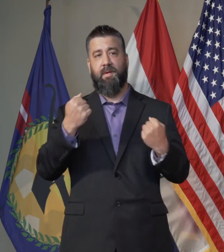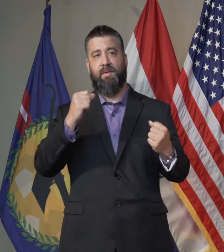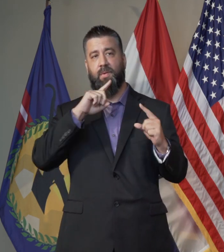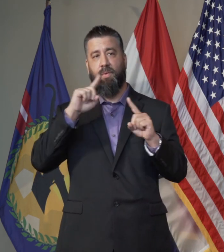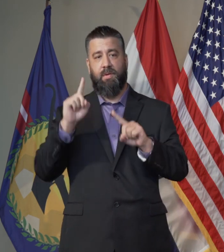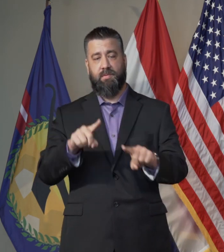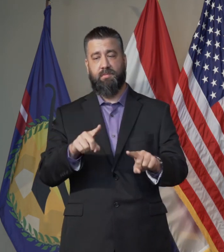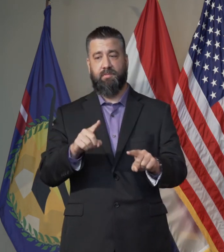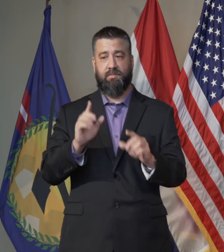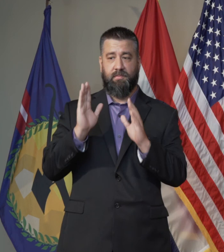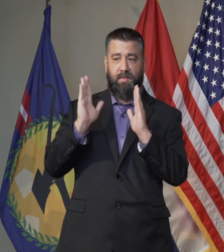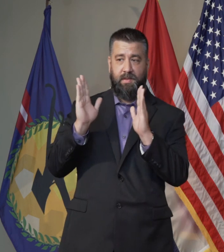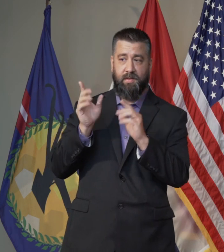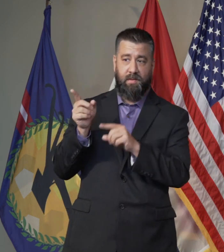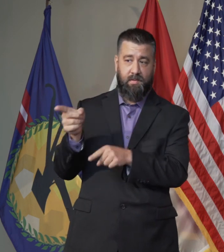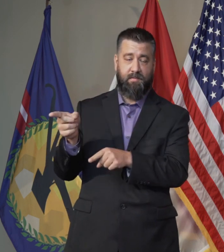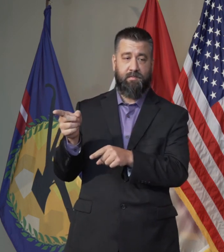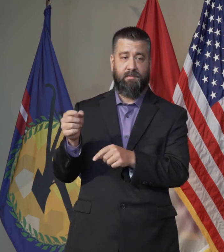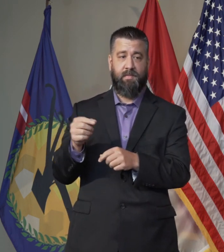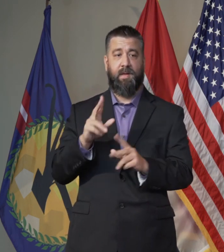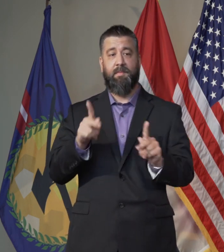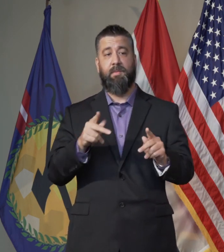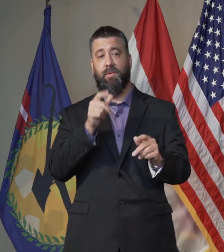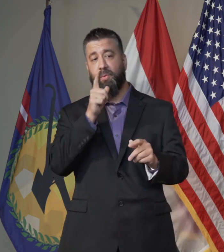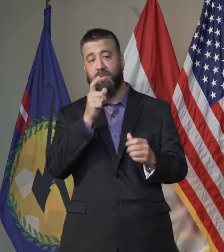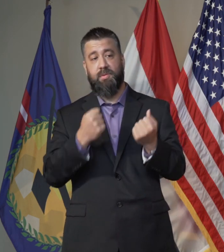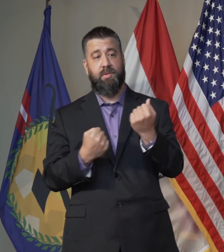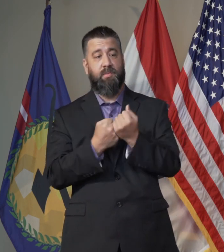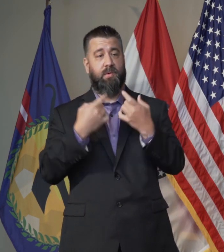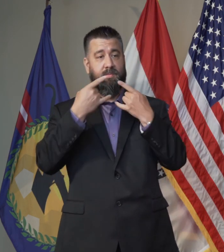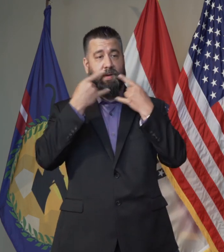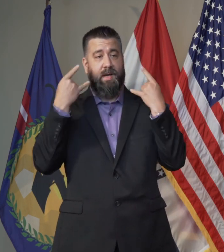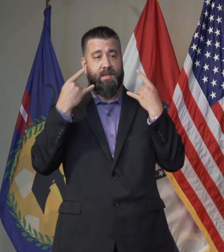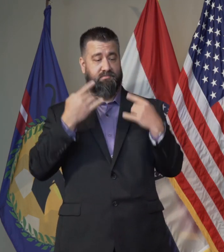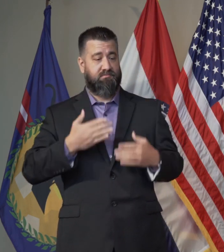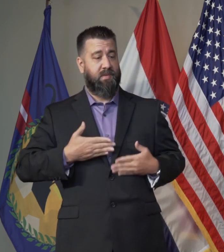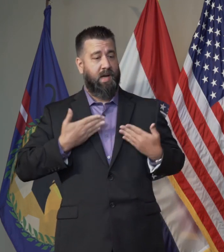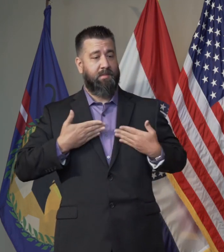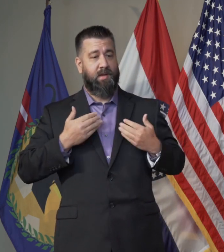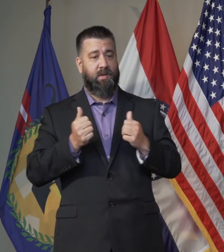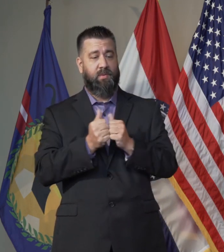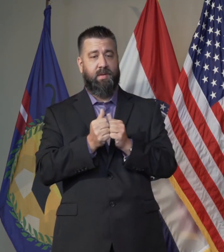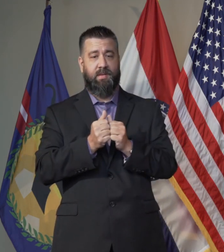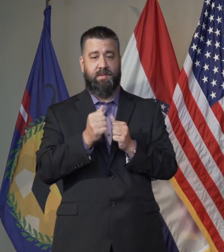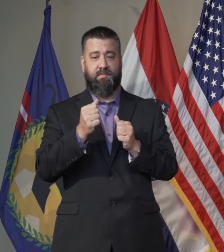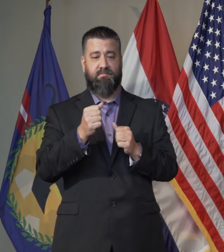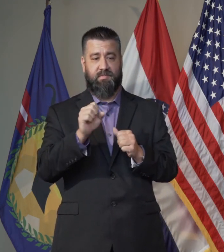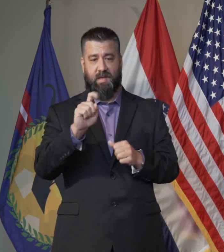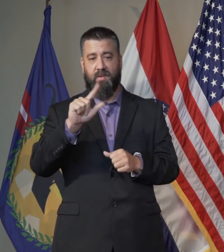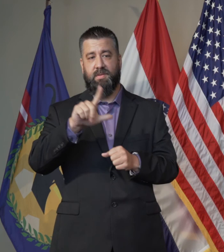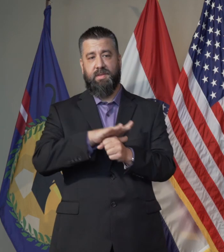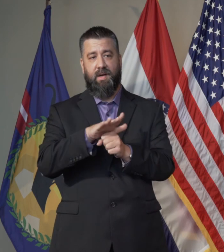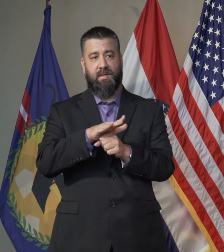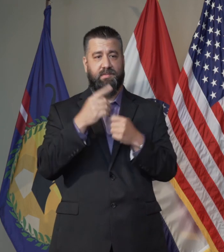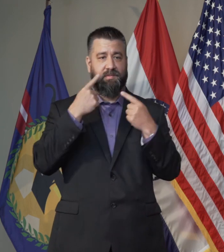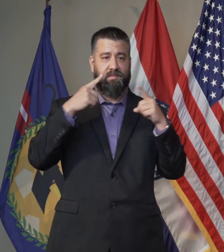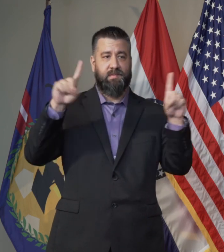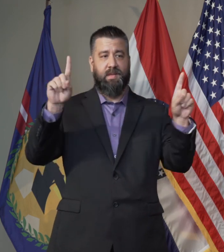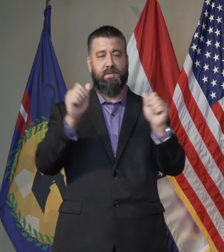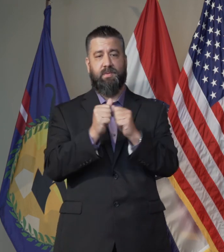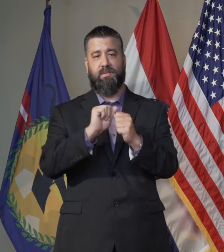were heard, and the people that supported mask mandates that were happy with the position of St. Louis County, with